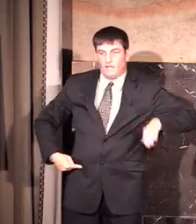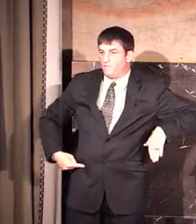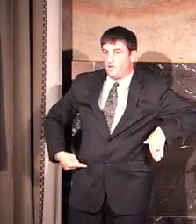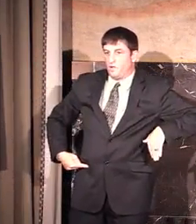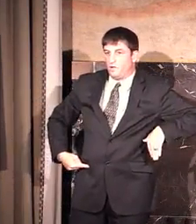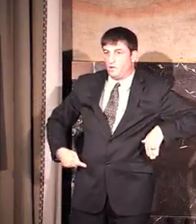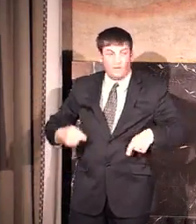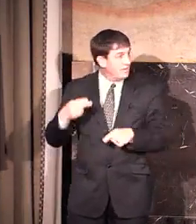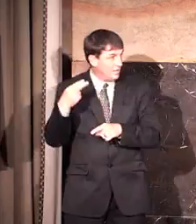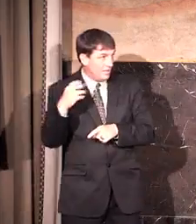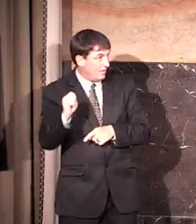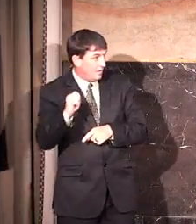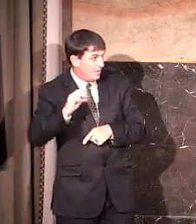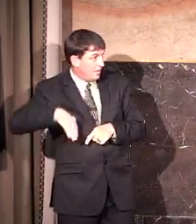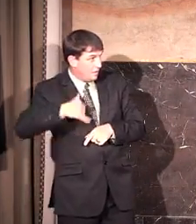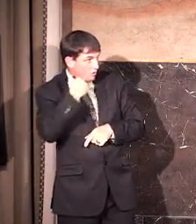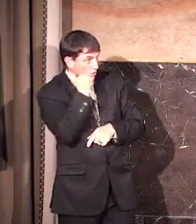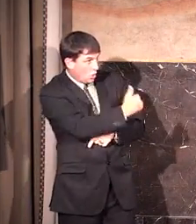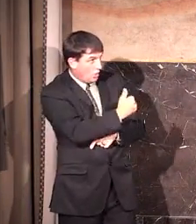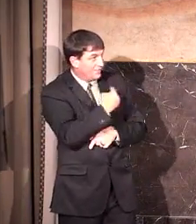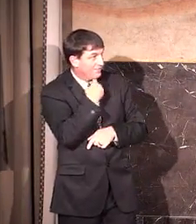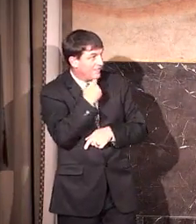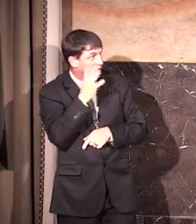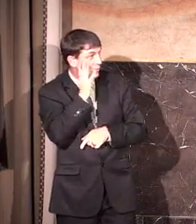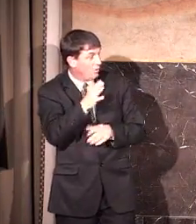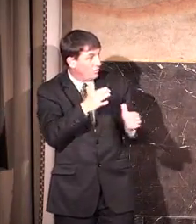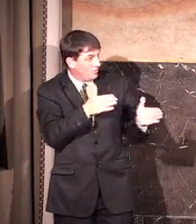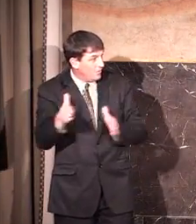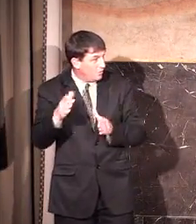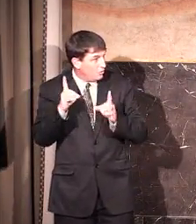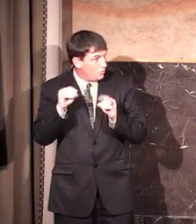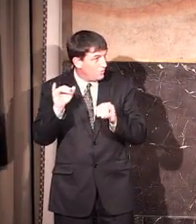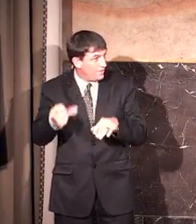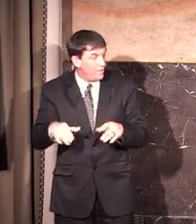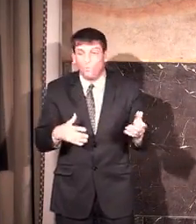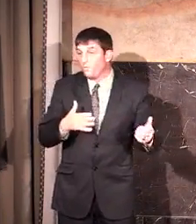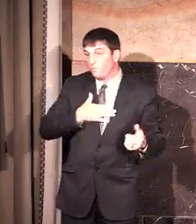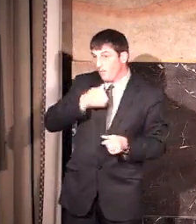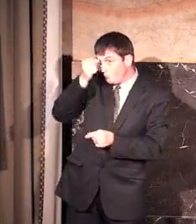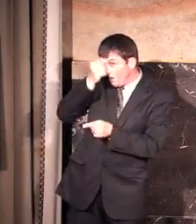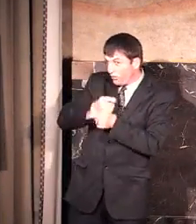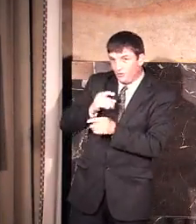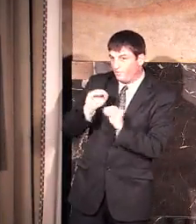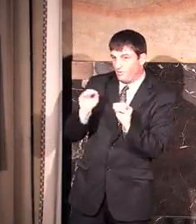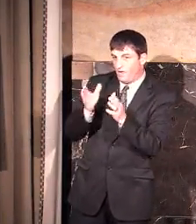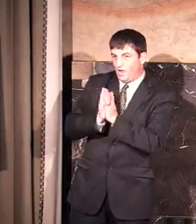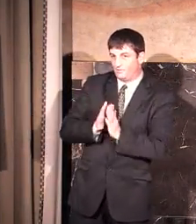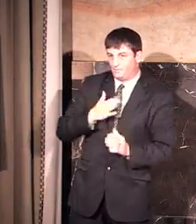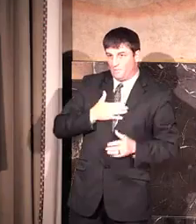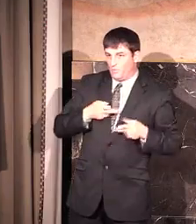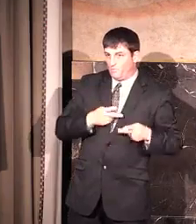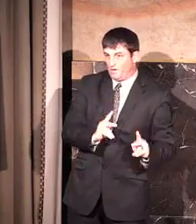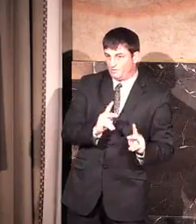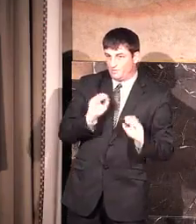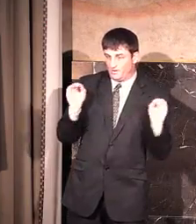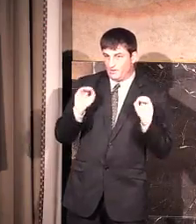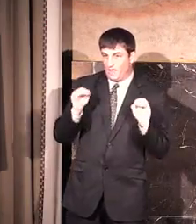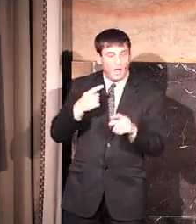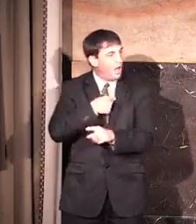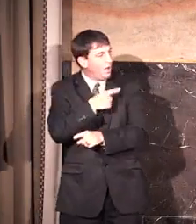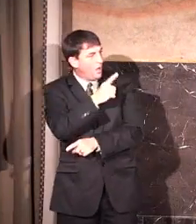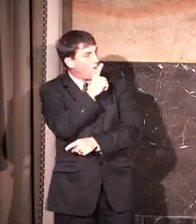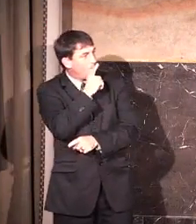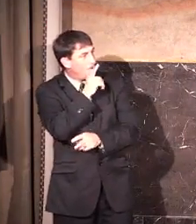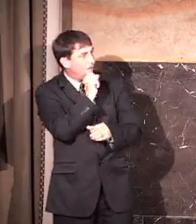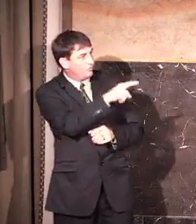He didn't call to say he was going to do this? No, my brother doesn't ask my permission of anything. But